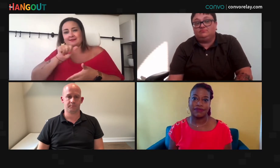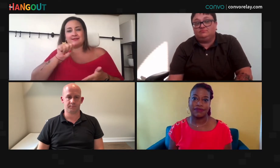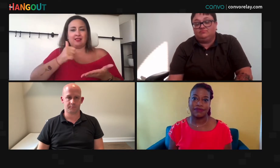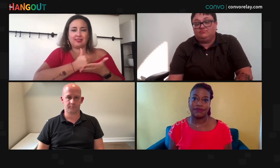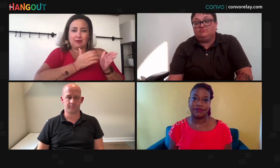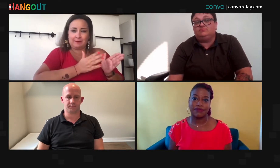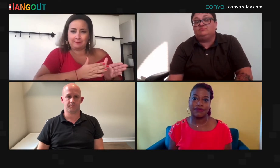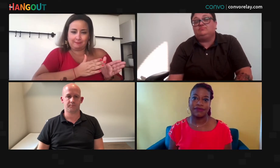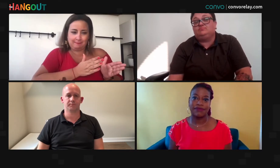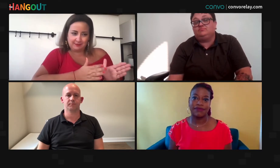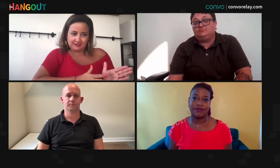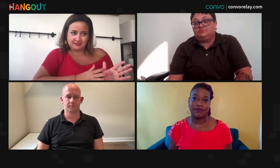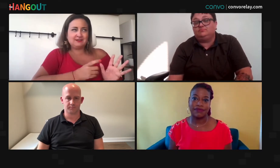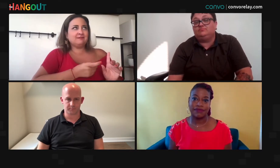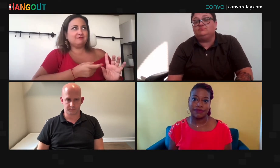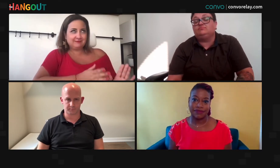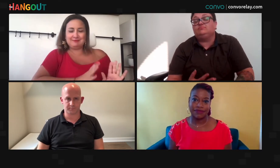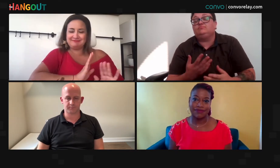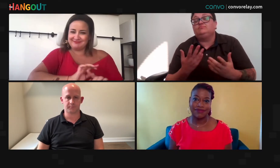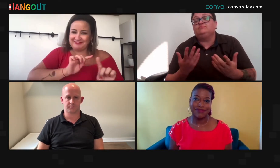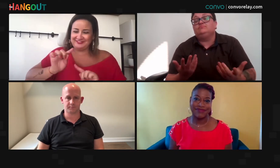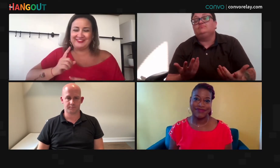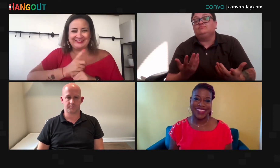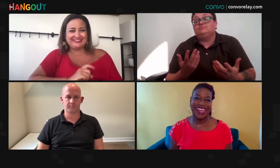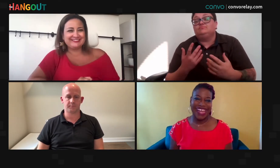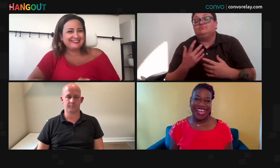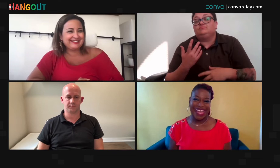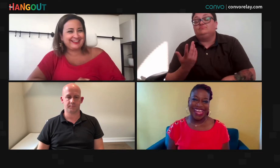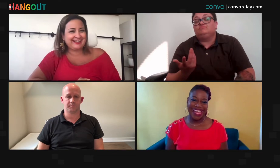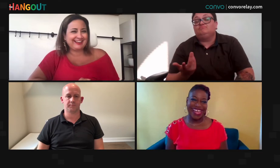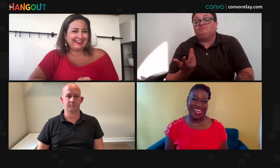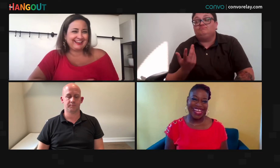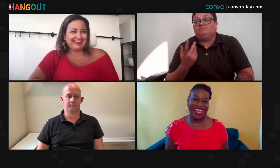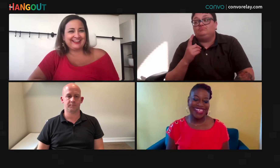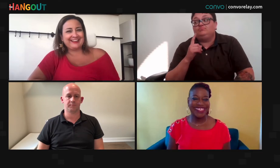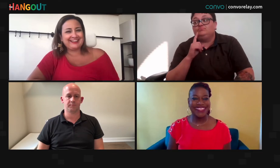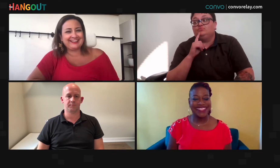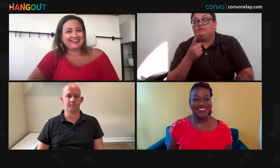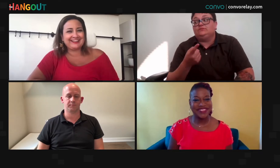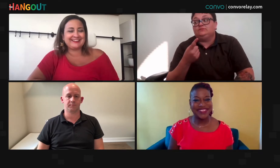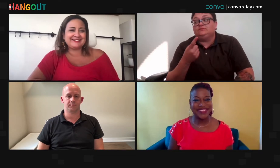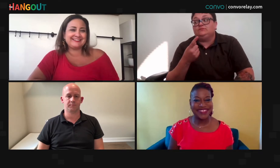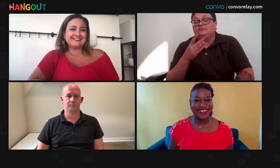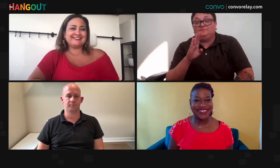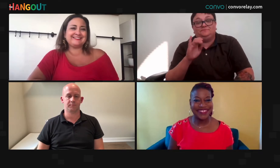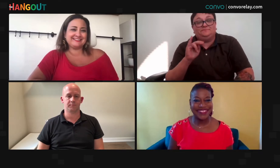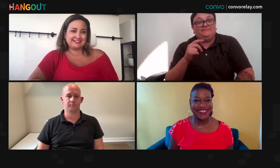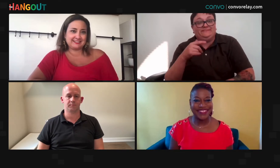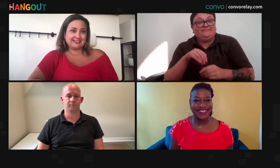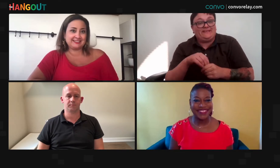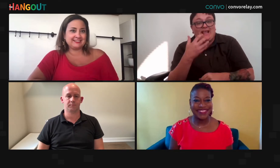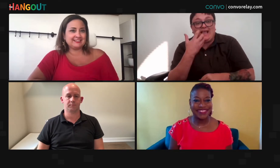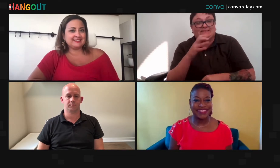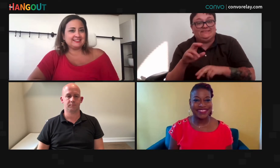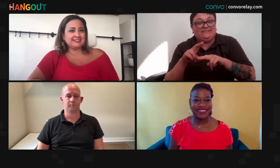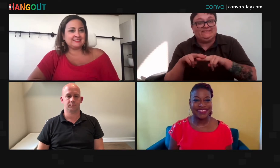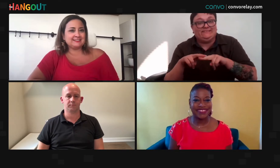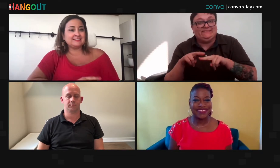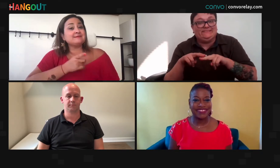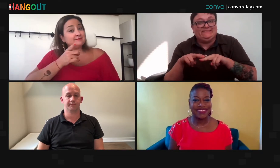pro that you get from a therapist? What's the biggest benefit that you get from a therapist as a therapist? This is Leesa,